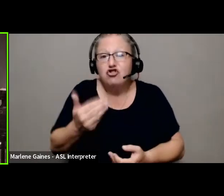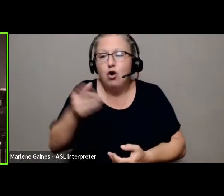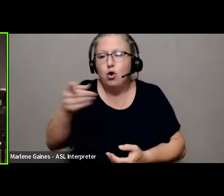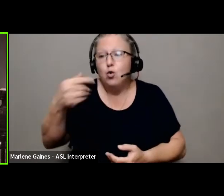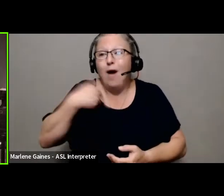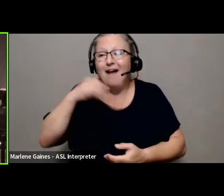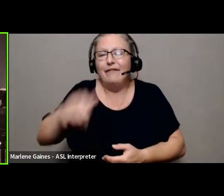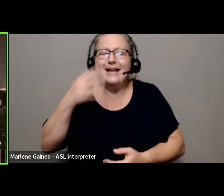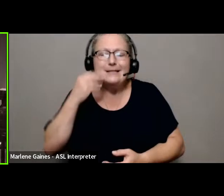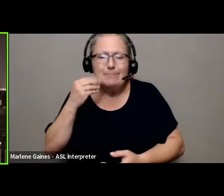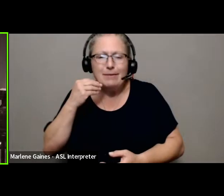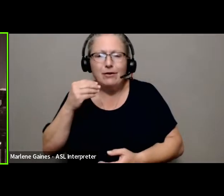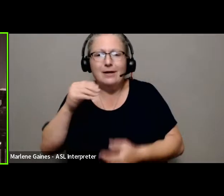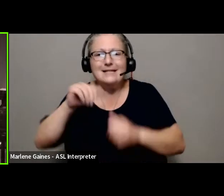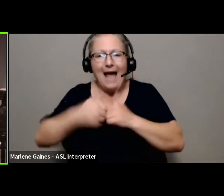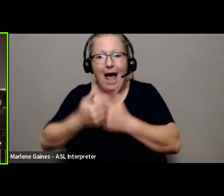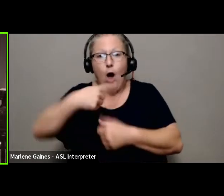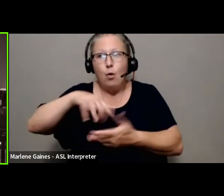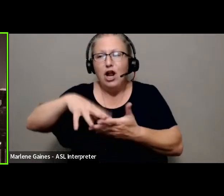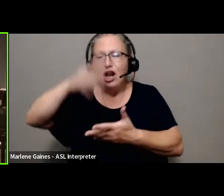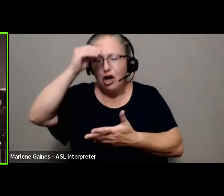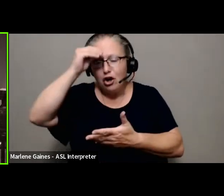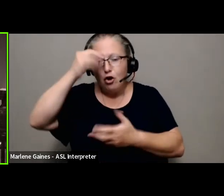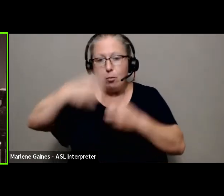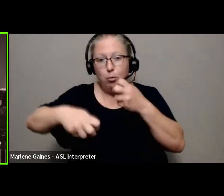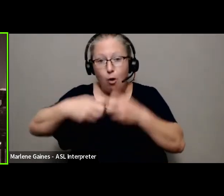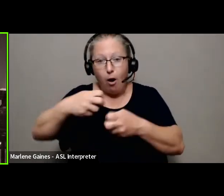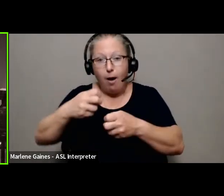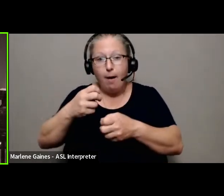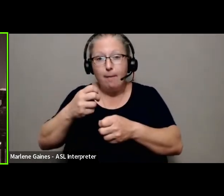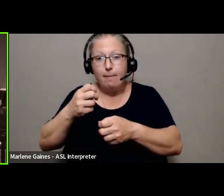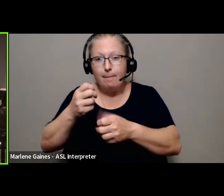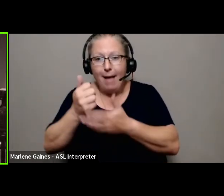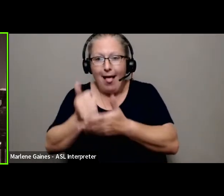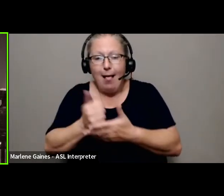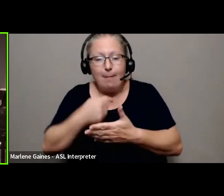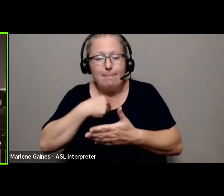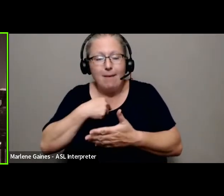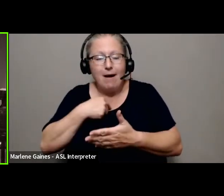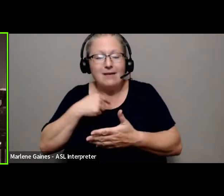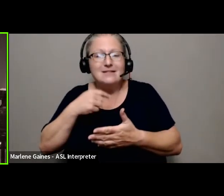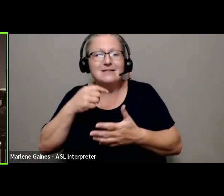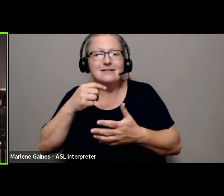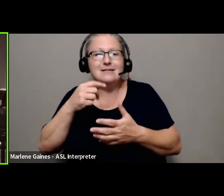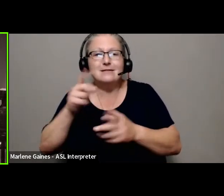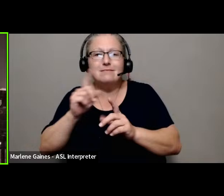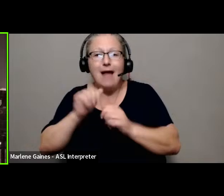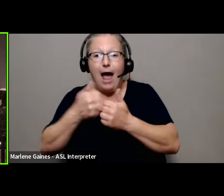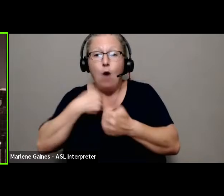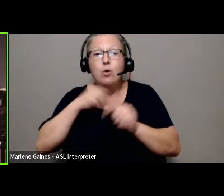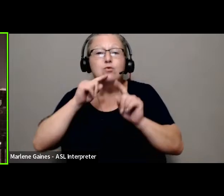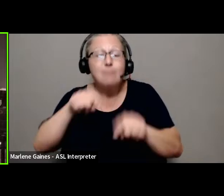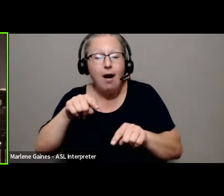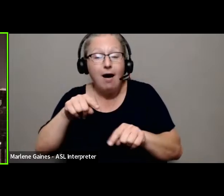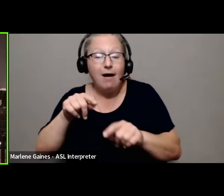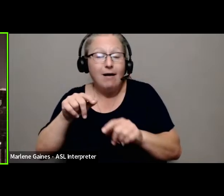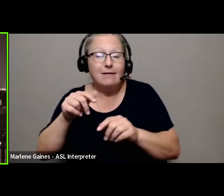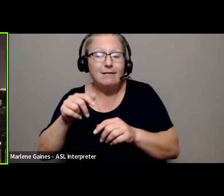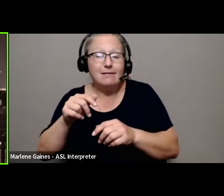this experience. This is how we learn. Problems make us who we are. How we respond to them make us who we are.